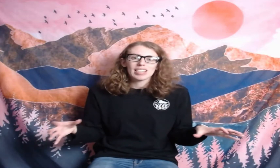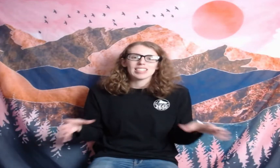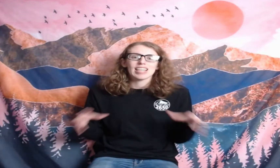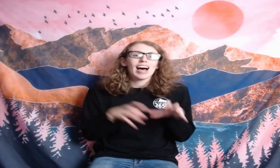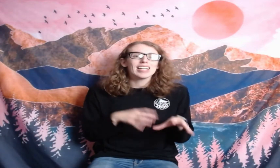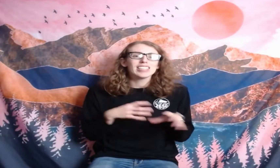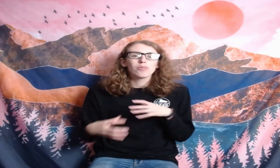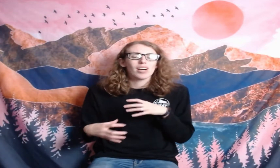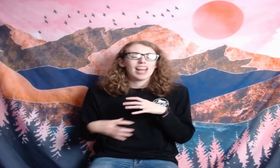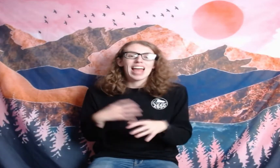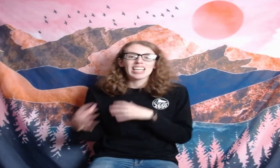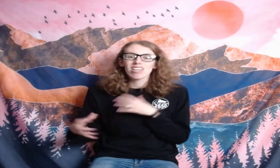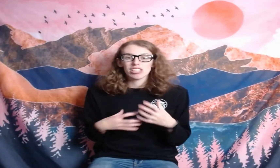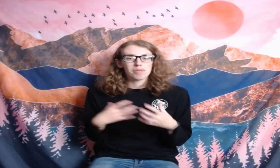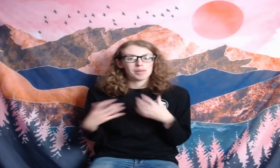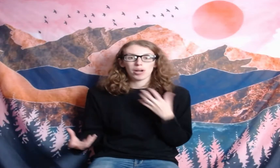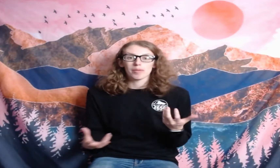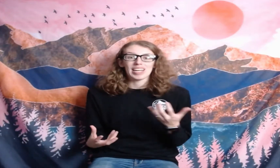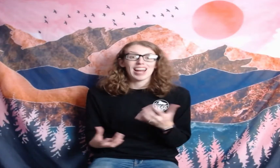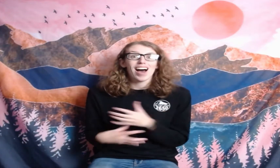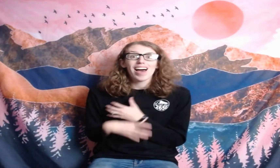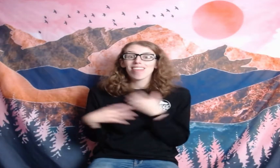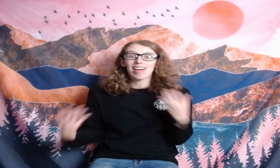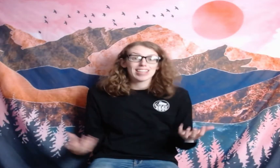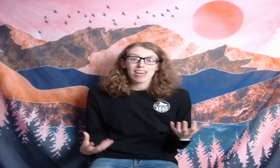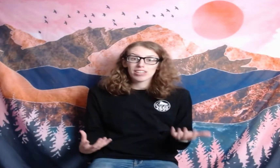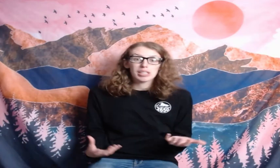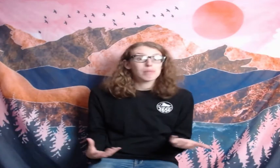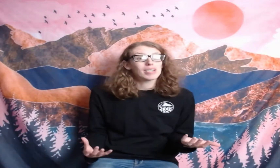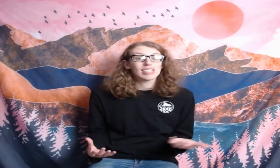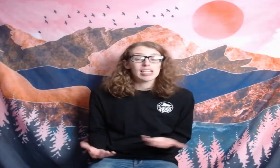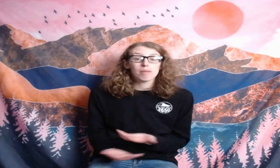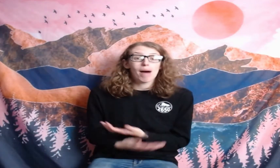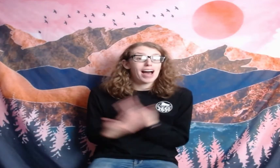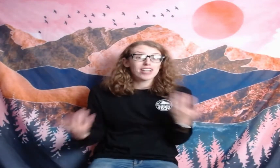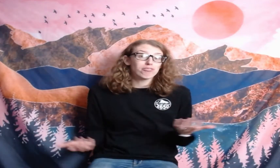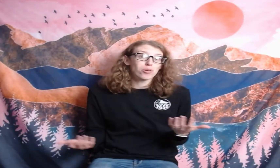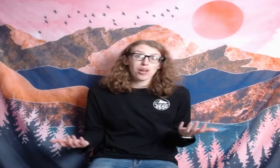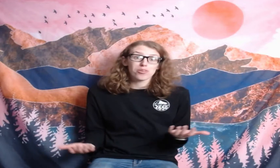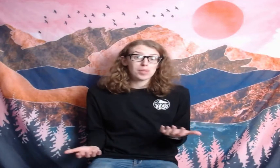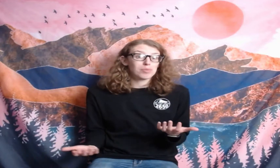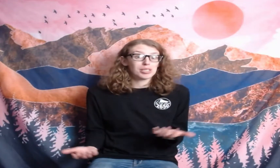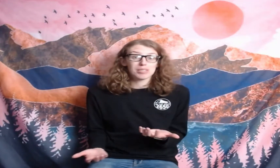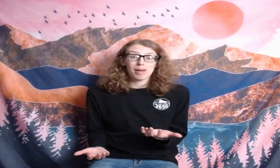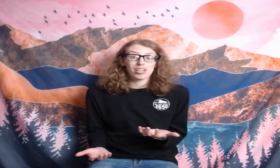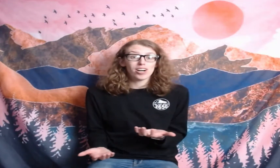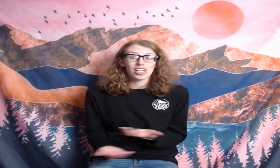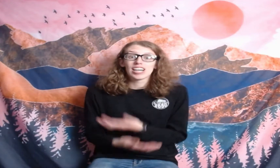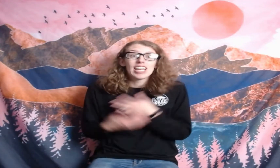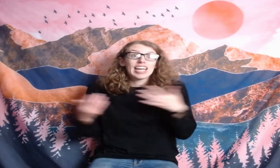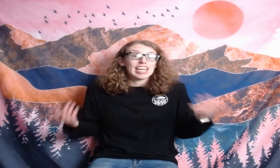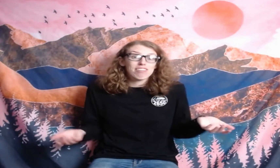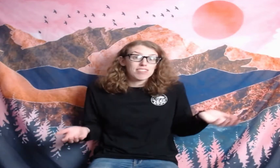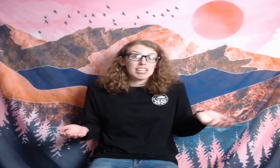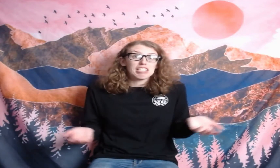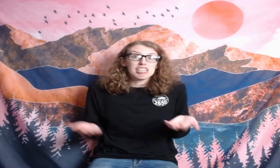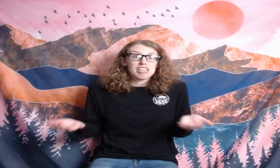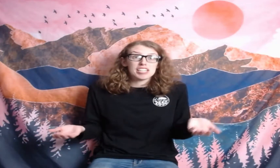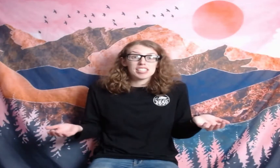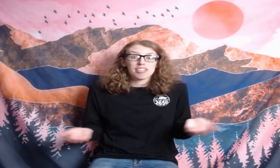that I didn't want any of it to be permanent. I like having the ability to pile 4 other people into my car if needed, necessary,